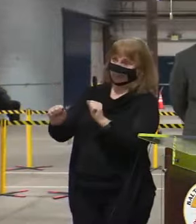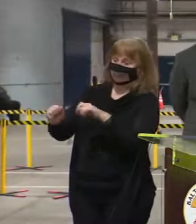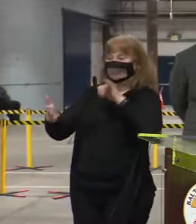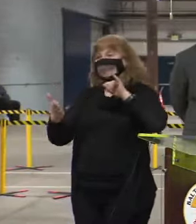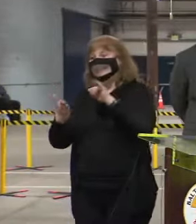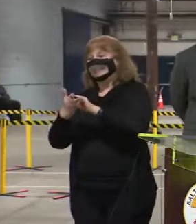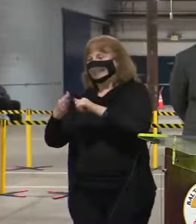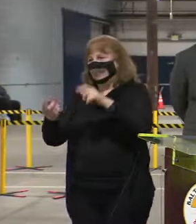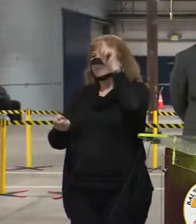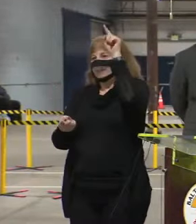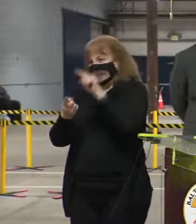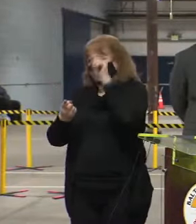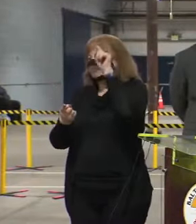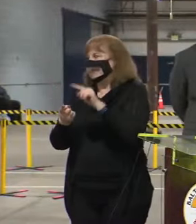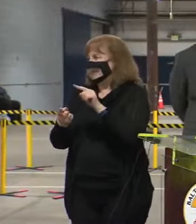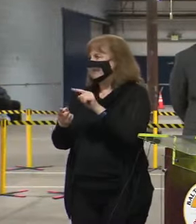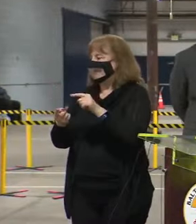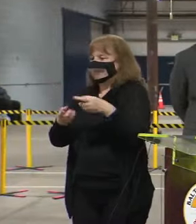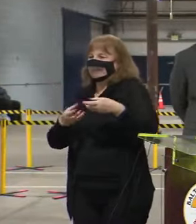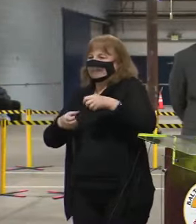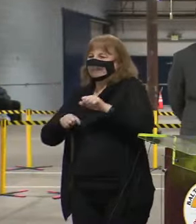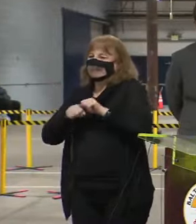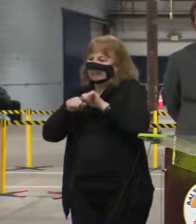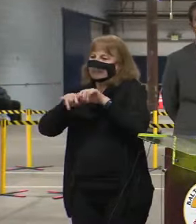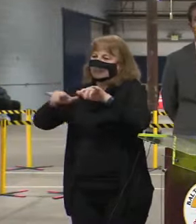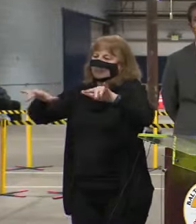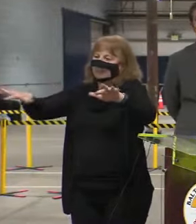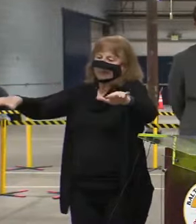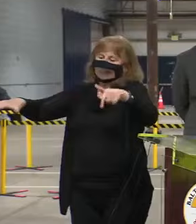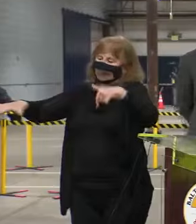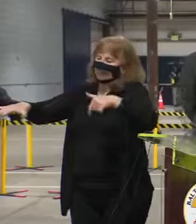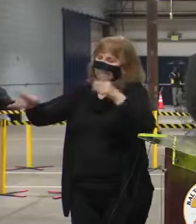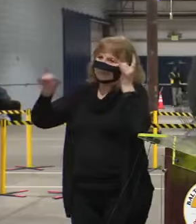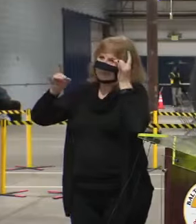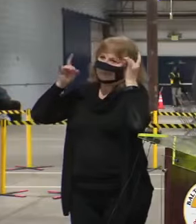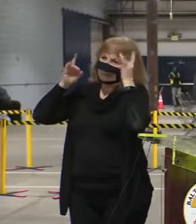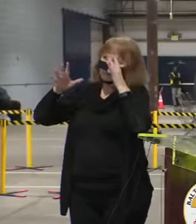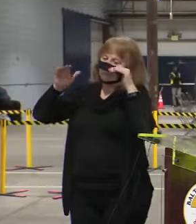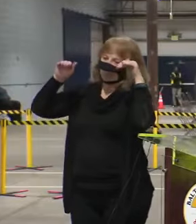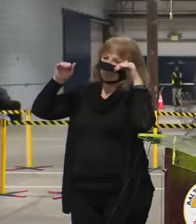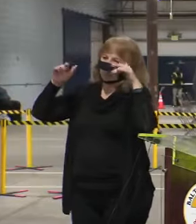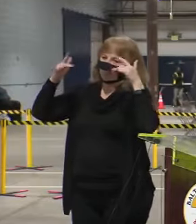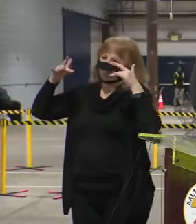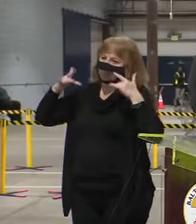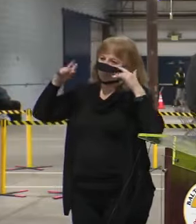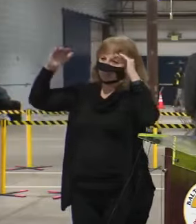that will cut down on the transmission of this most debilitating disease.